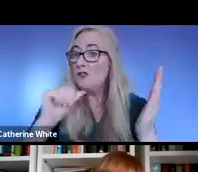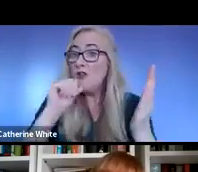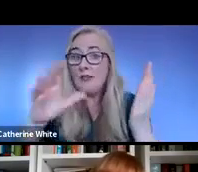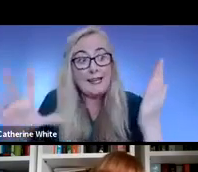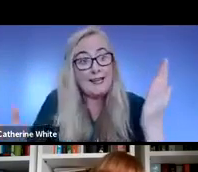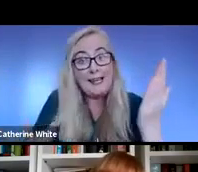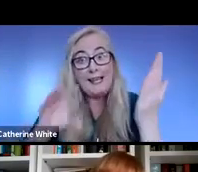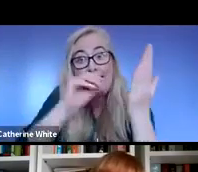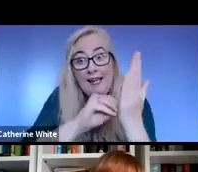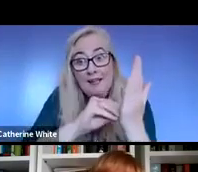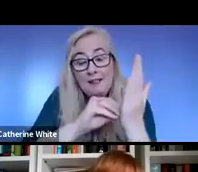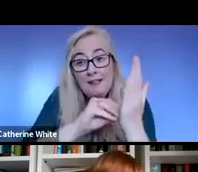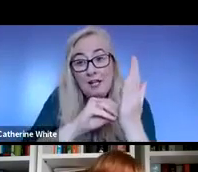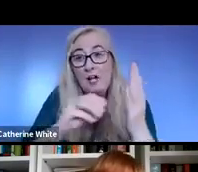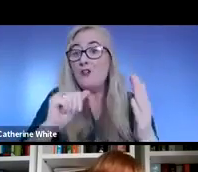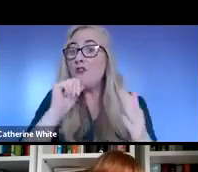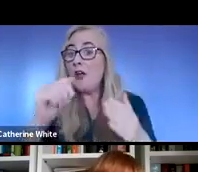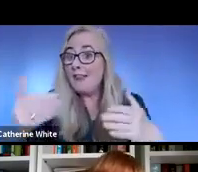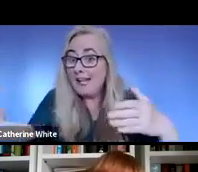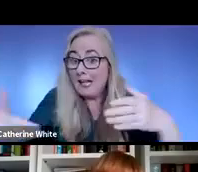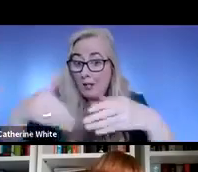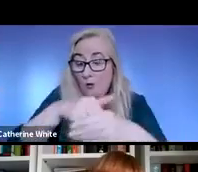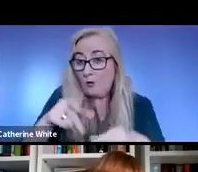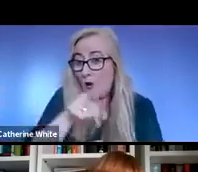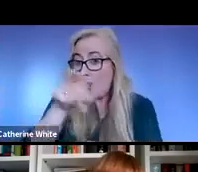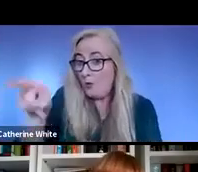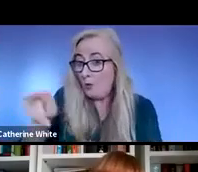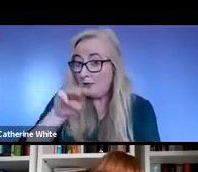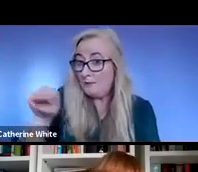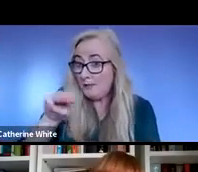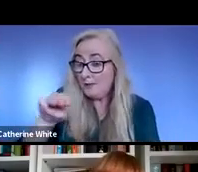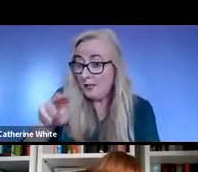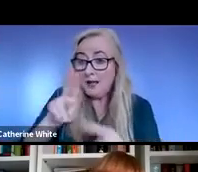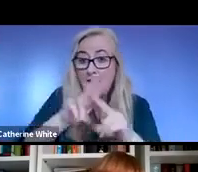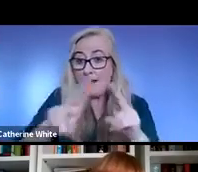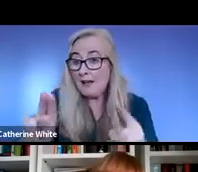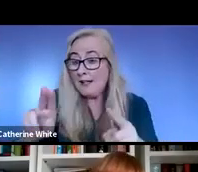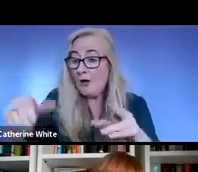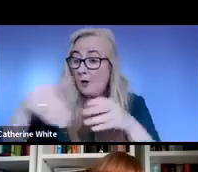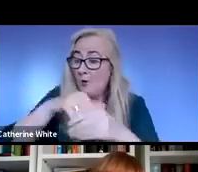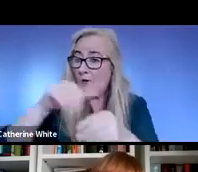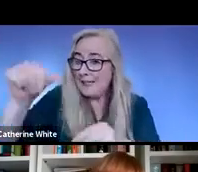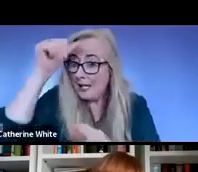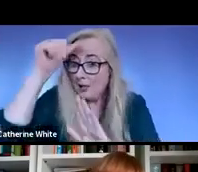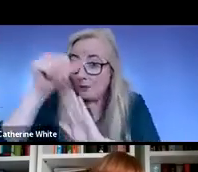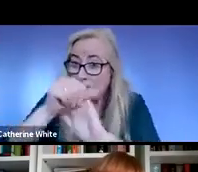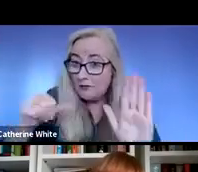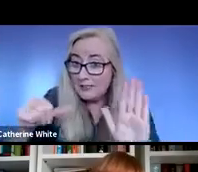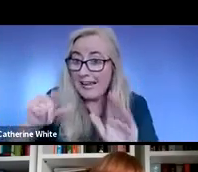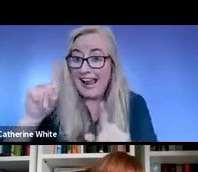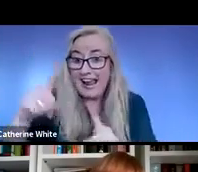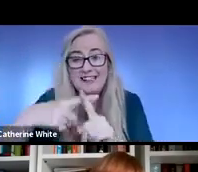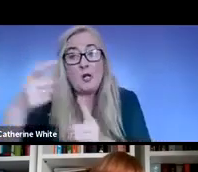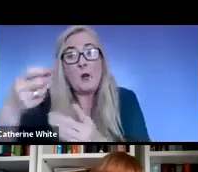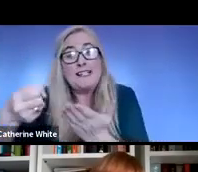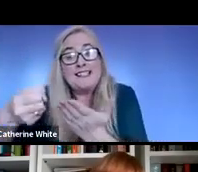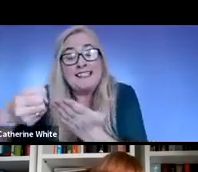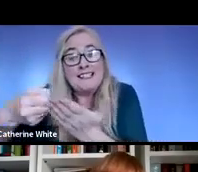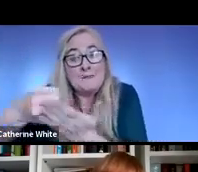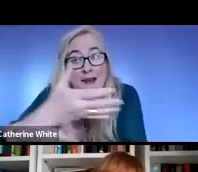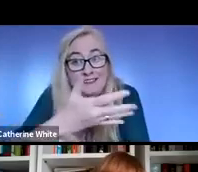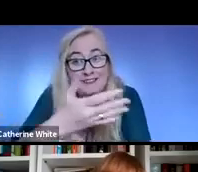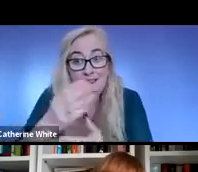to include those people and include their experiences, but also include their spending power. I think it needs to